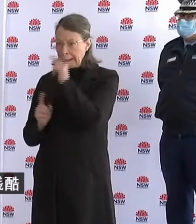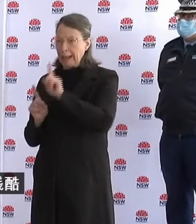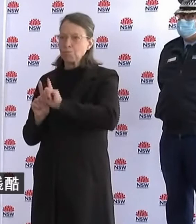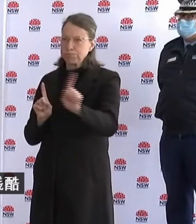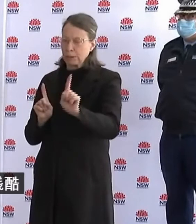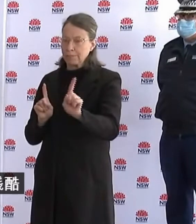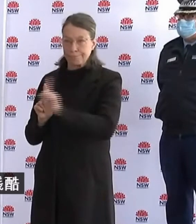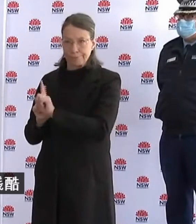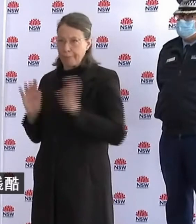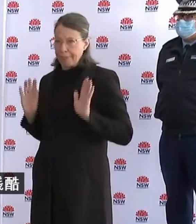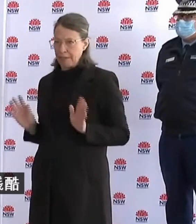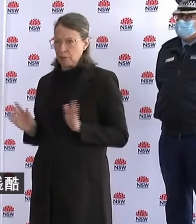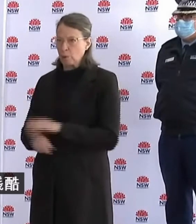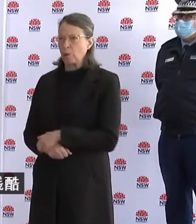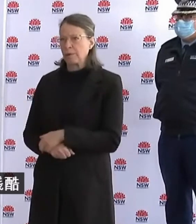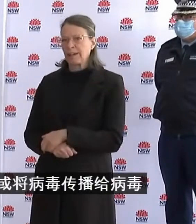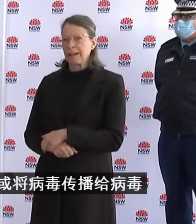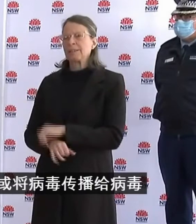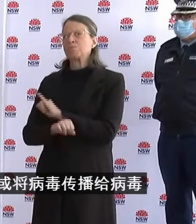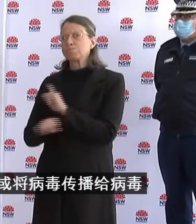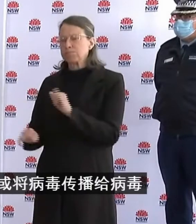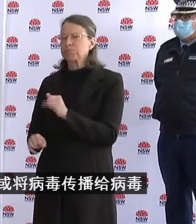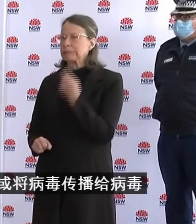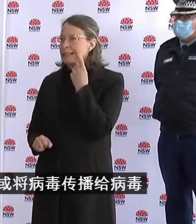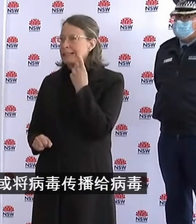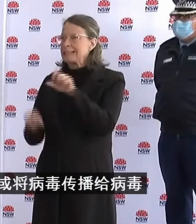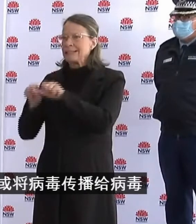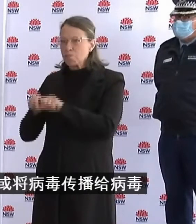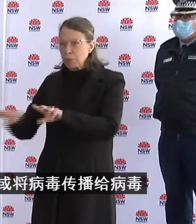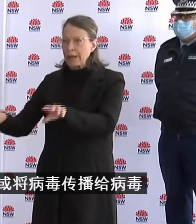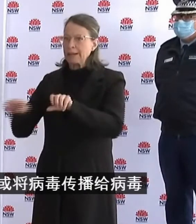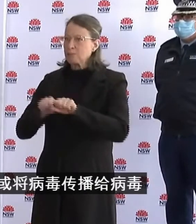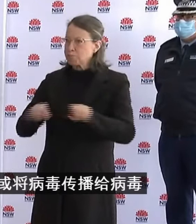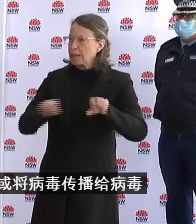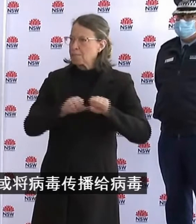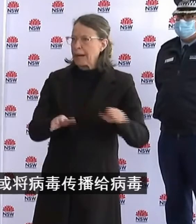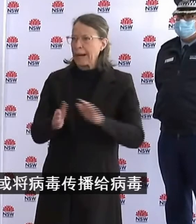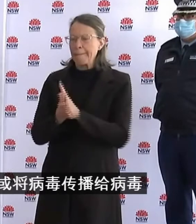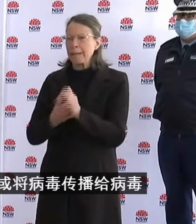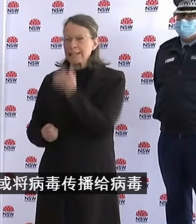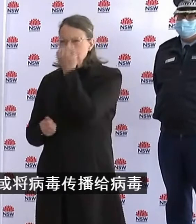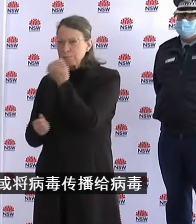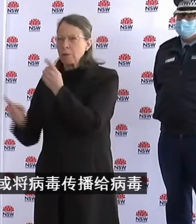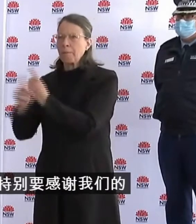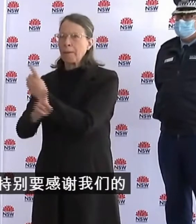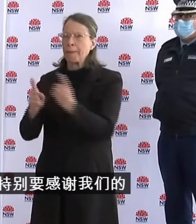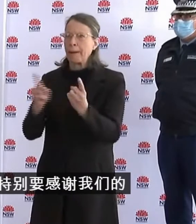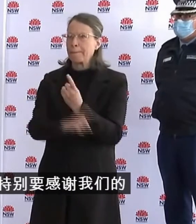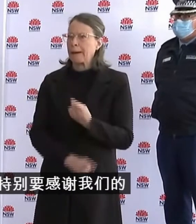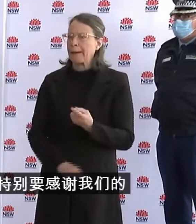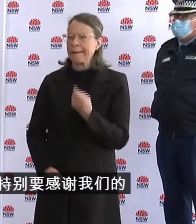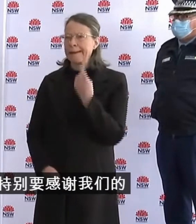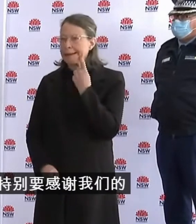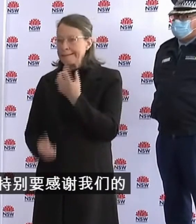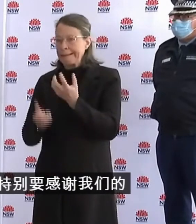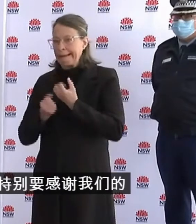it's cruel the way this virus is contagious. Any human contact means you can pick up the virus or give the virus. It is spreading like we've